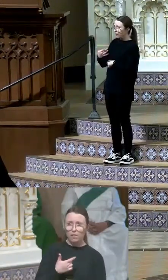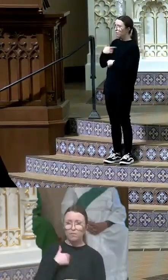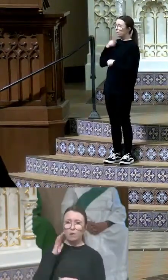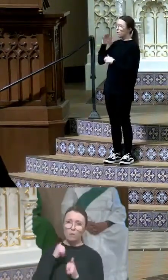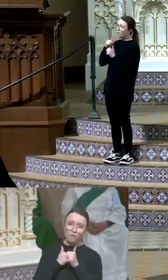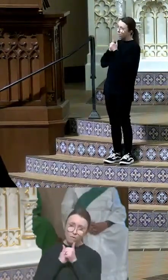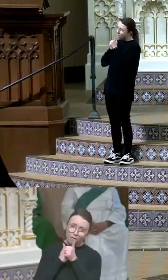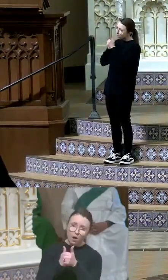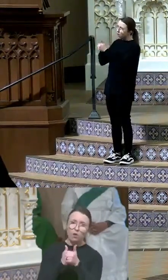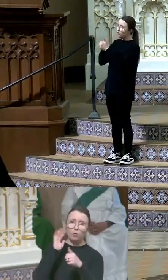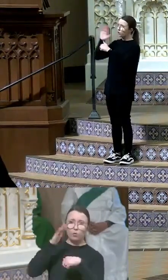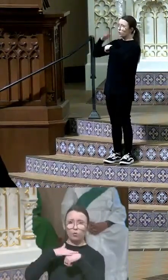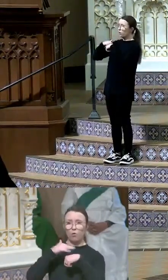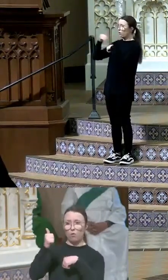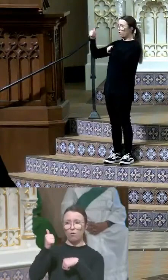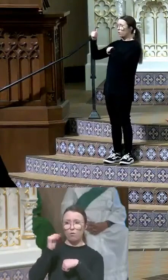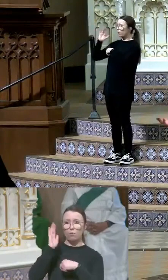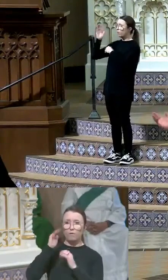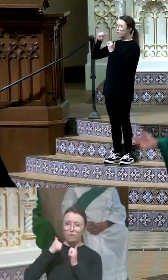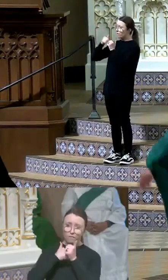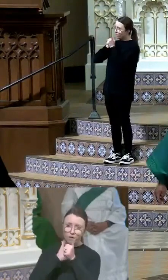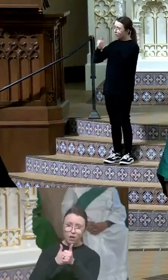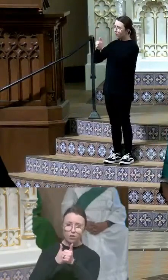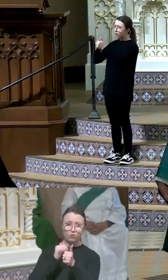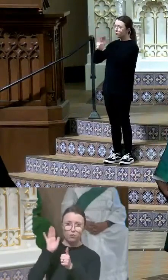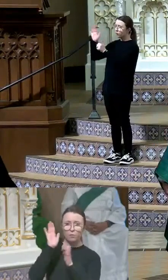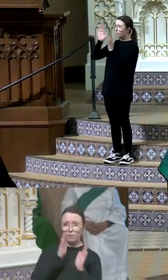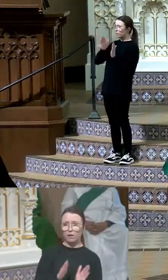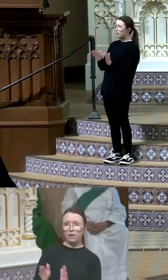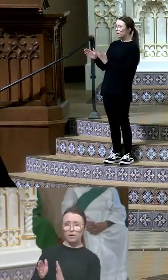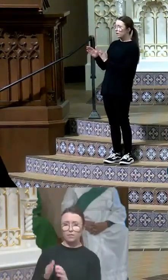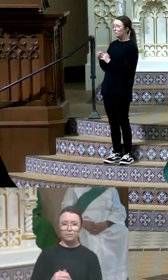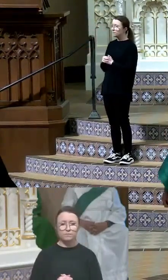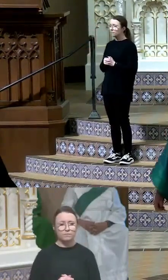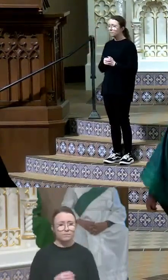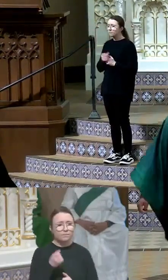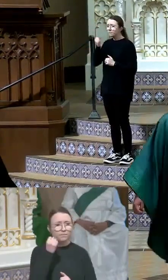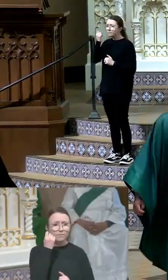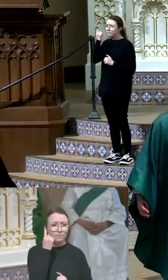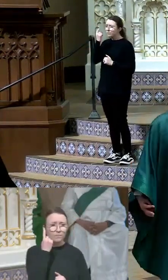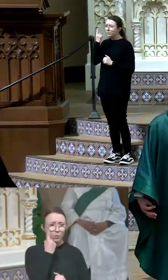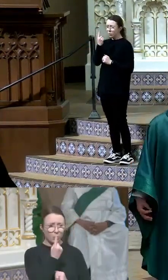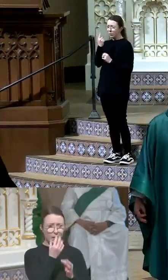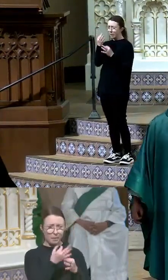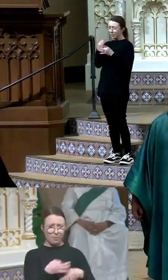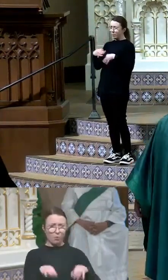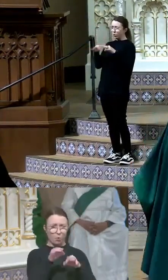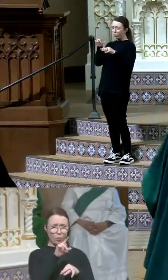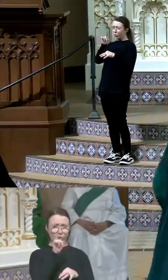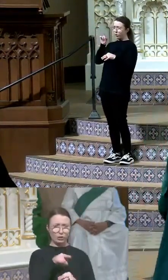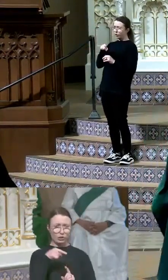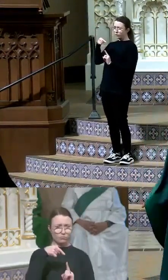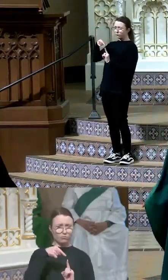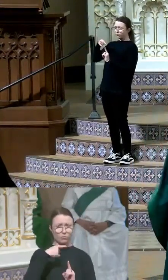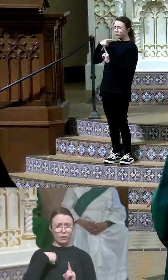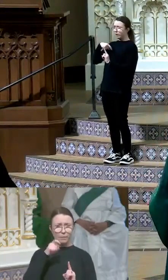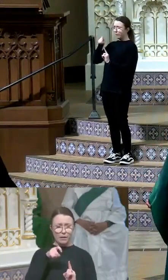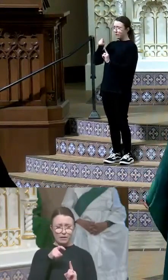to do and be. It comes down to a question that we really do have to answer very